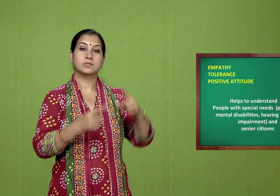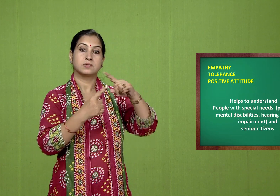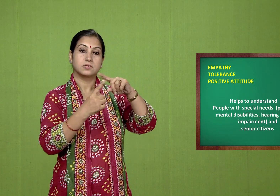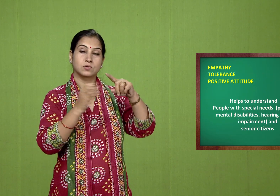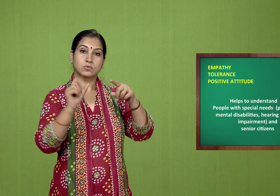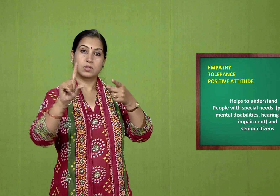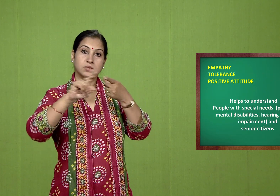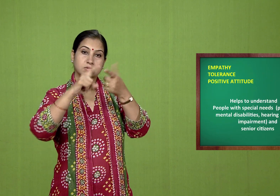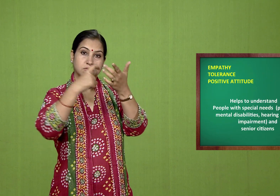tolerance,